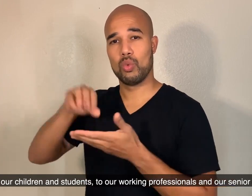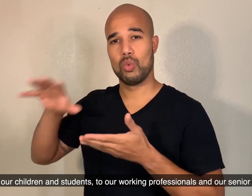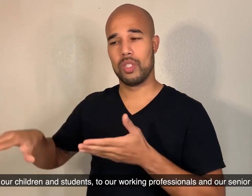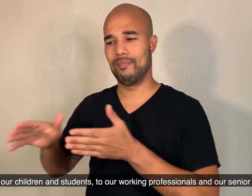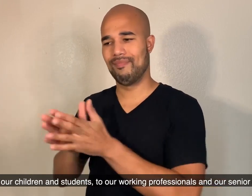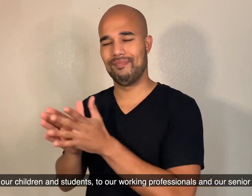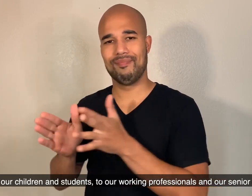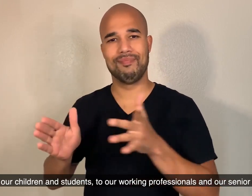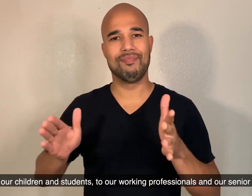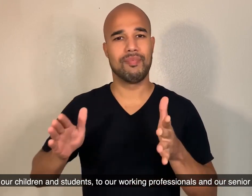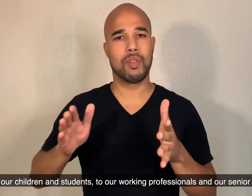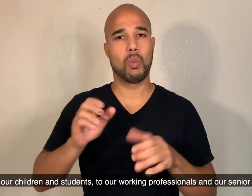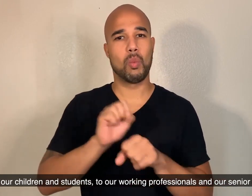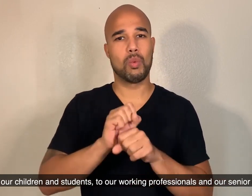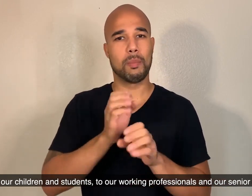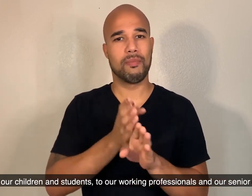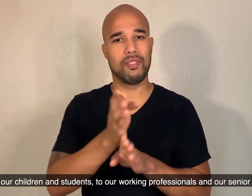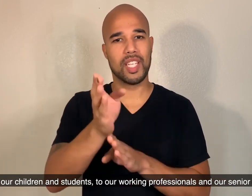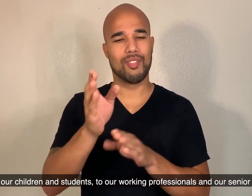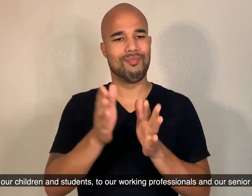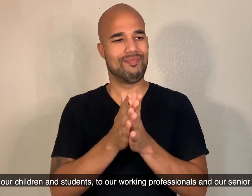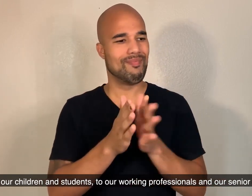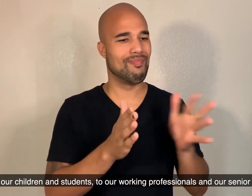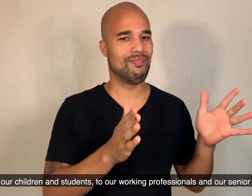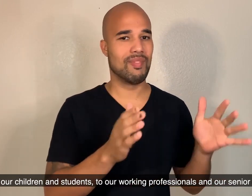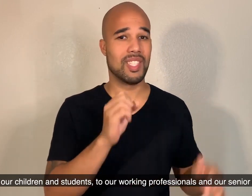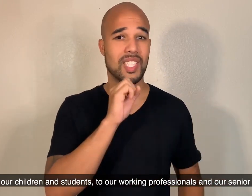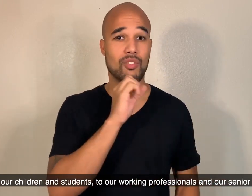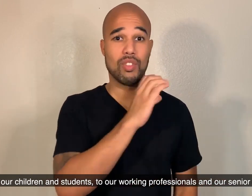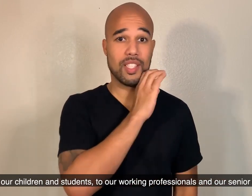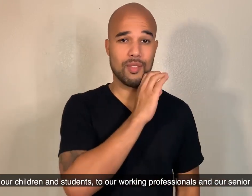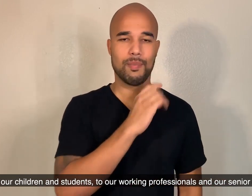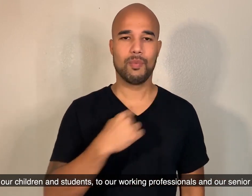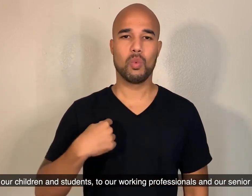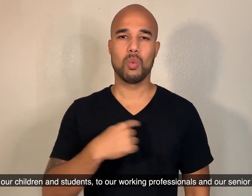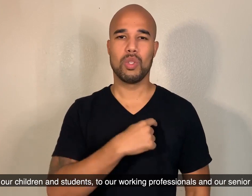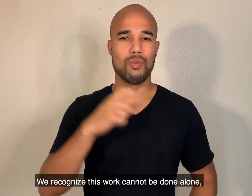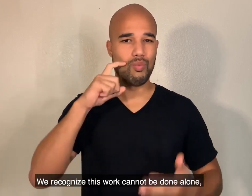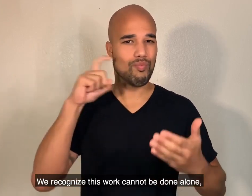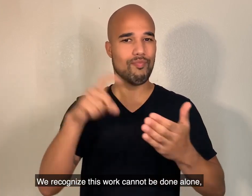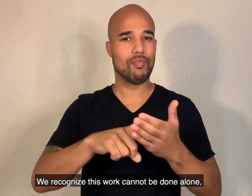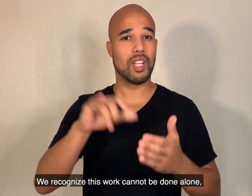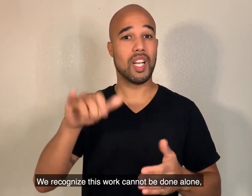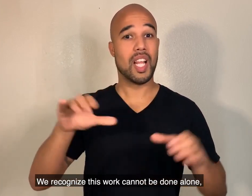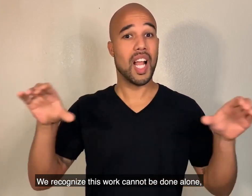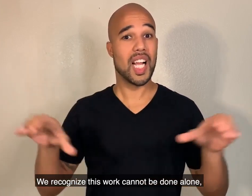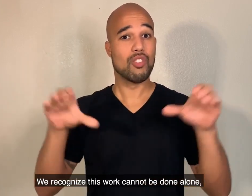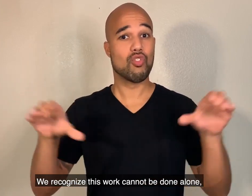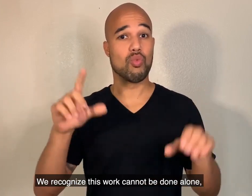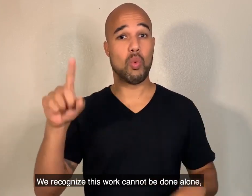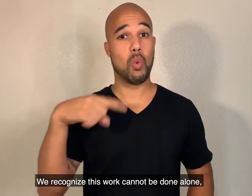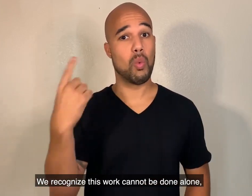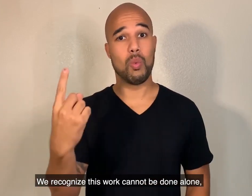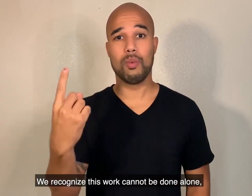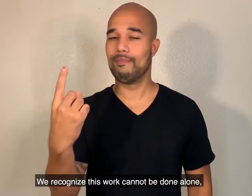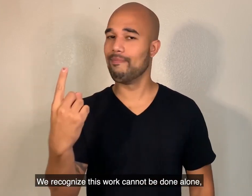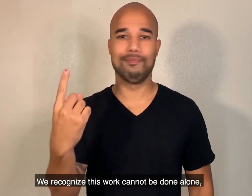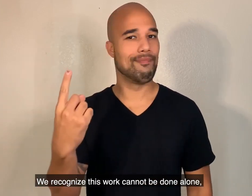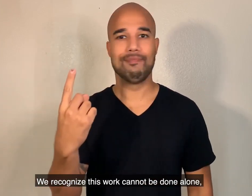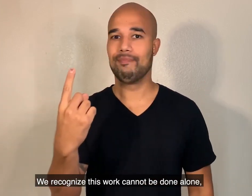students to our working professionals and our senior citizens. We recognize this work cannot be done alone. Therefore,